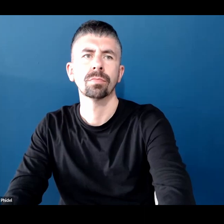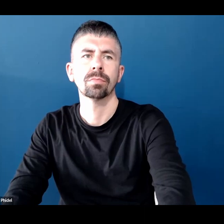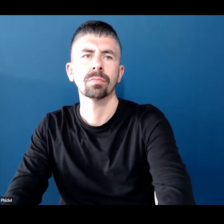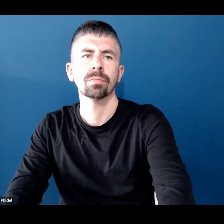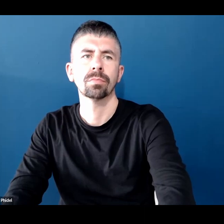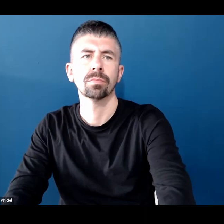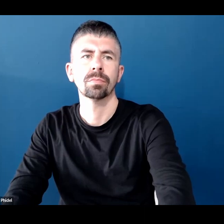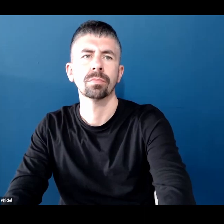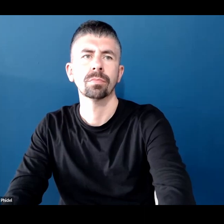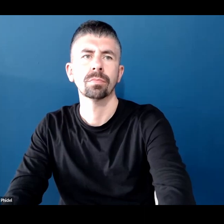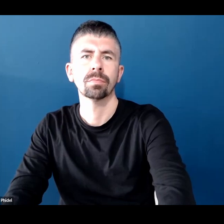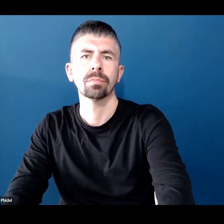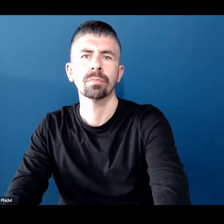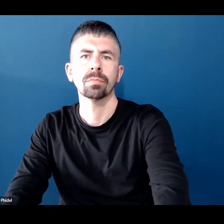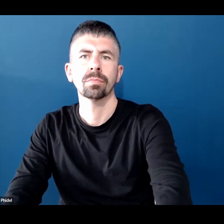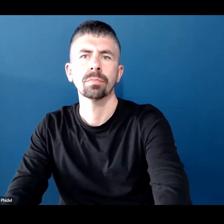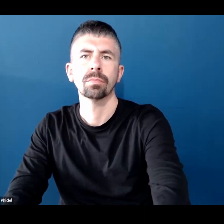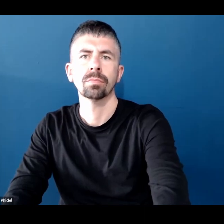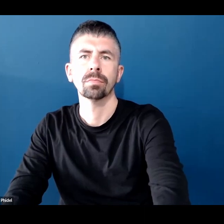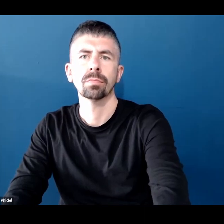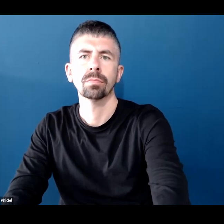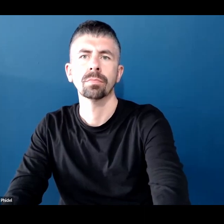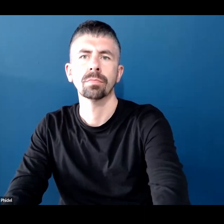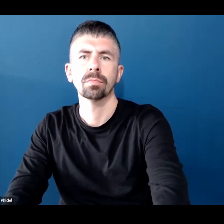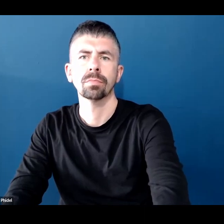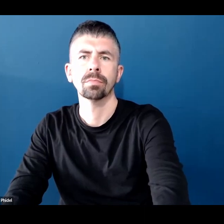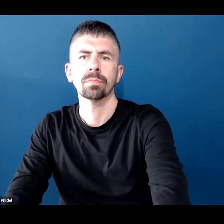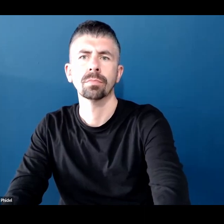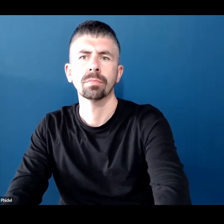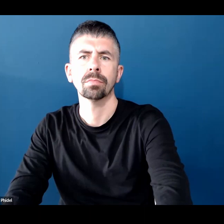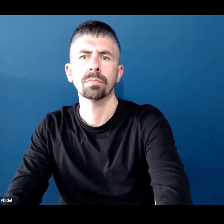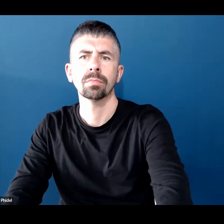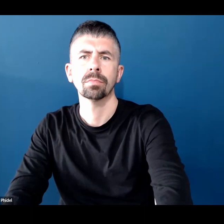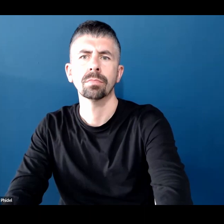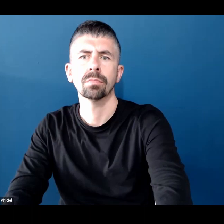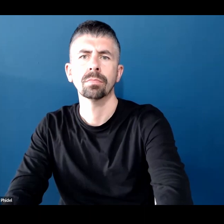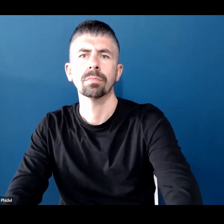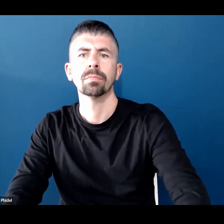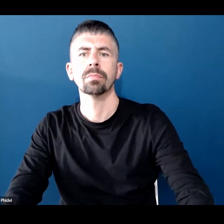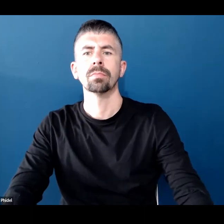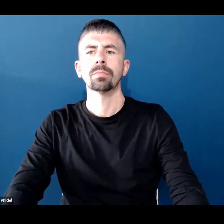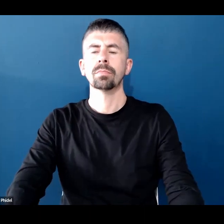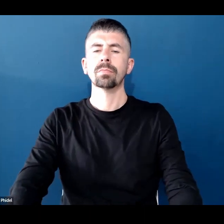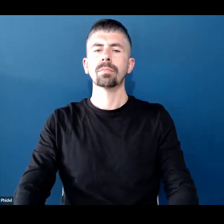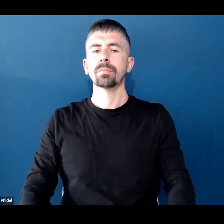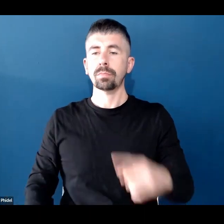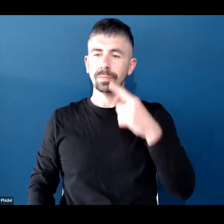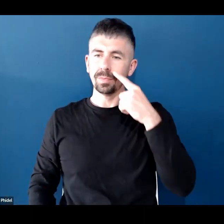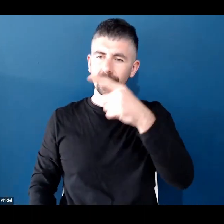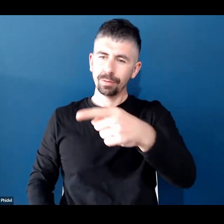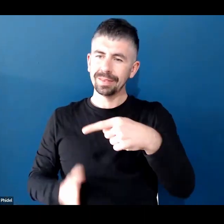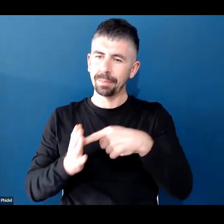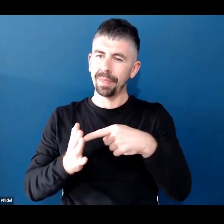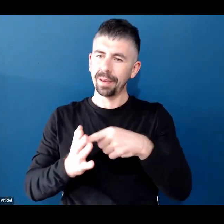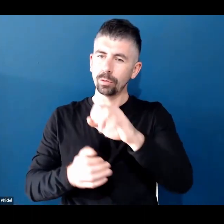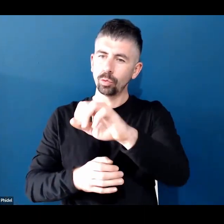French-speaking world. I've seen you've been, very, very active with podcasts and events and on your